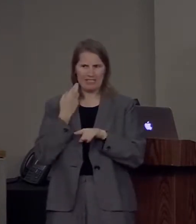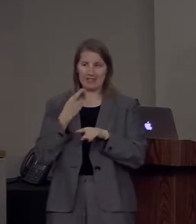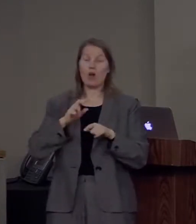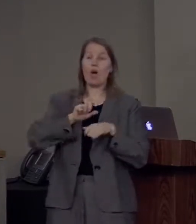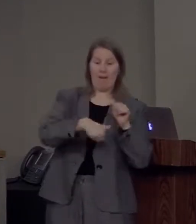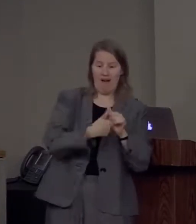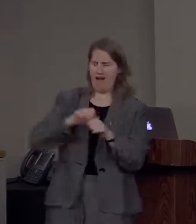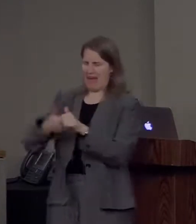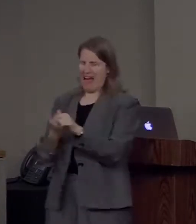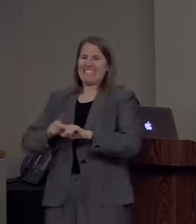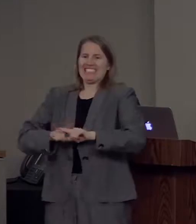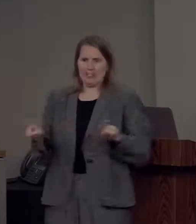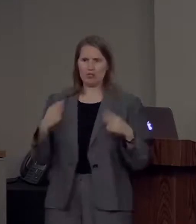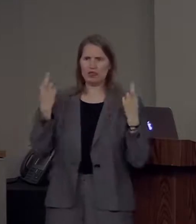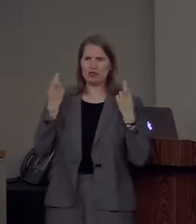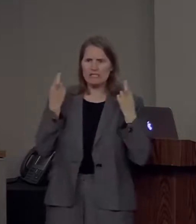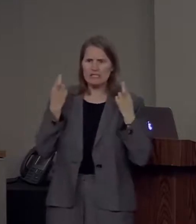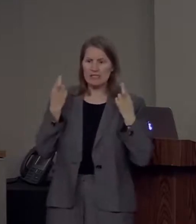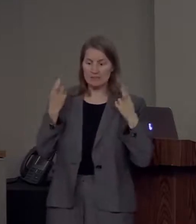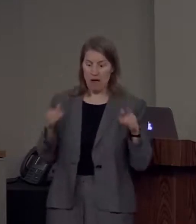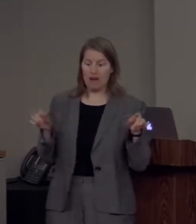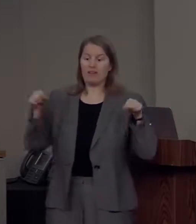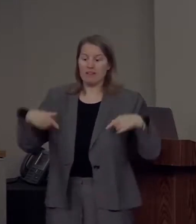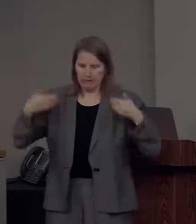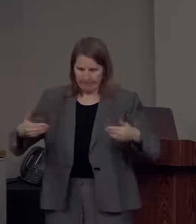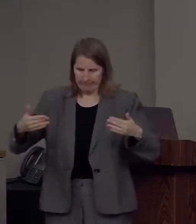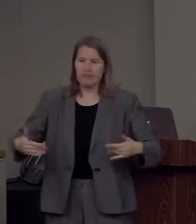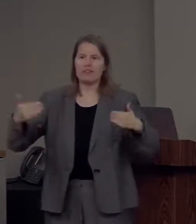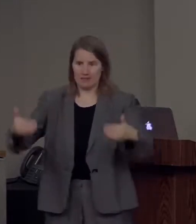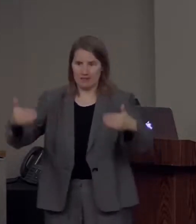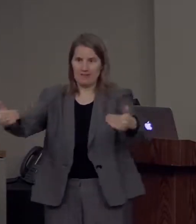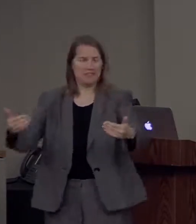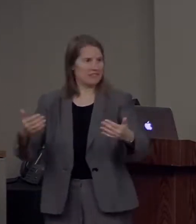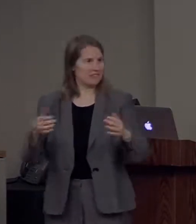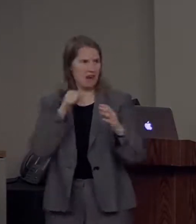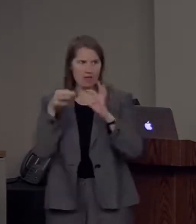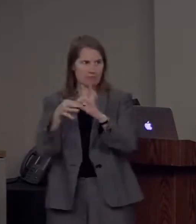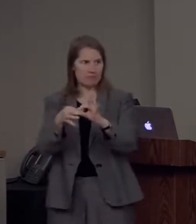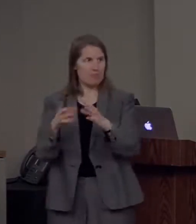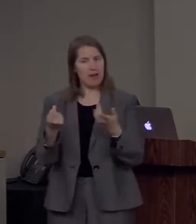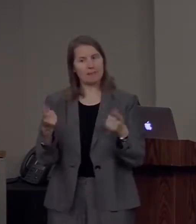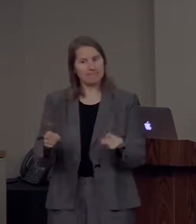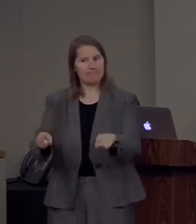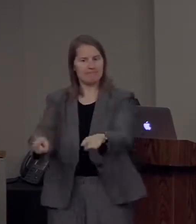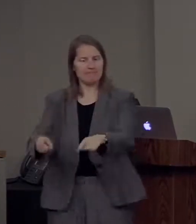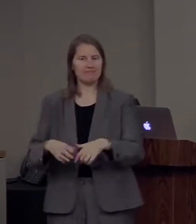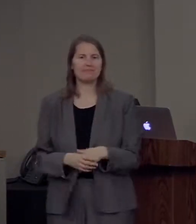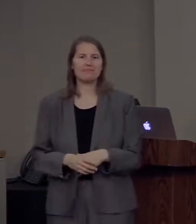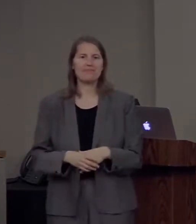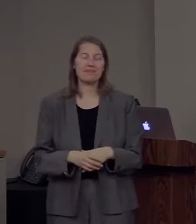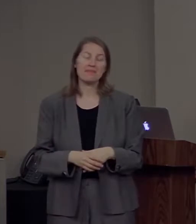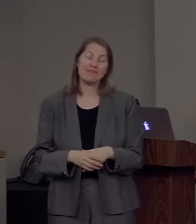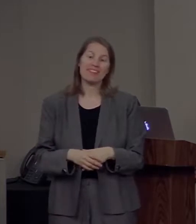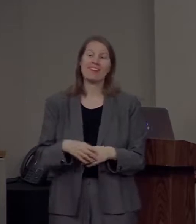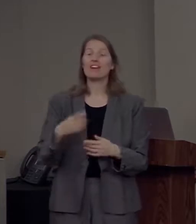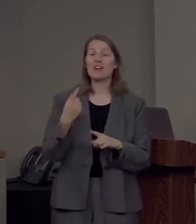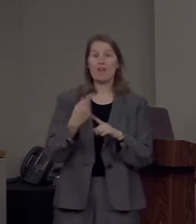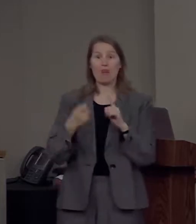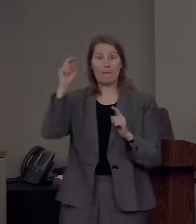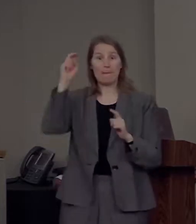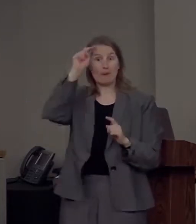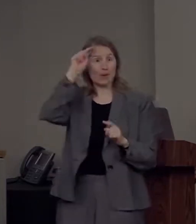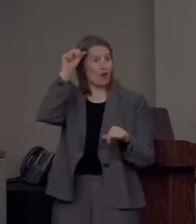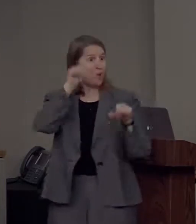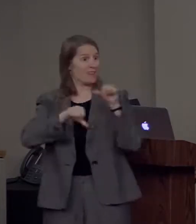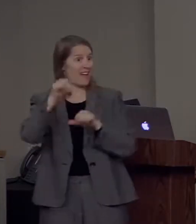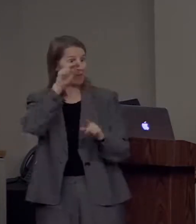But as I say, there's a lot more research to be done on that. Certainly, one of the appealing things from a neuroscience perspective